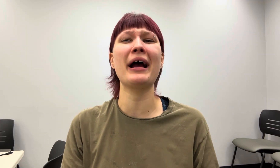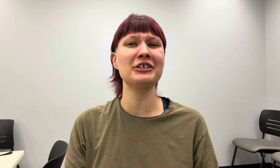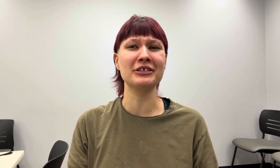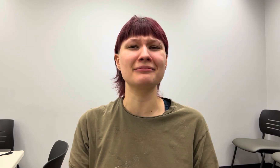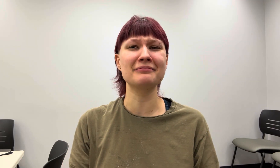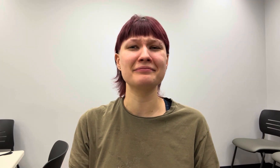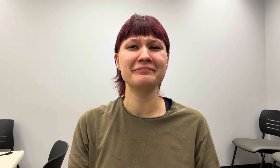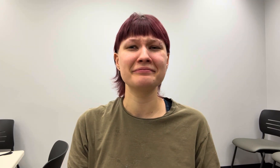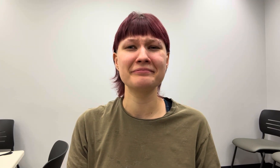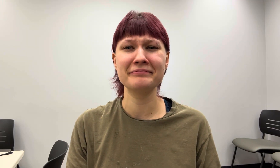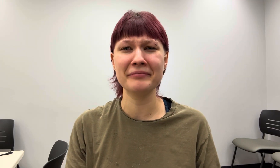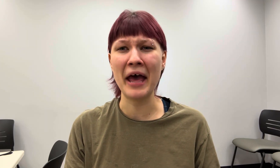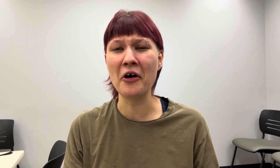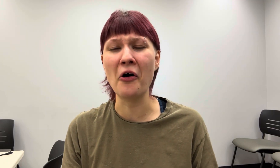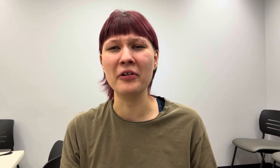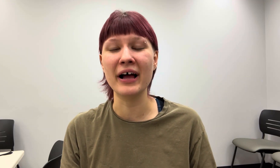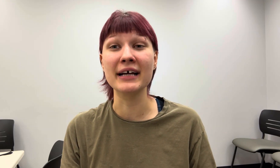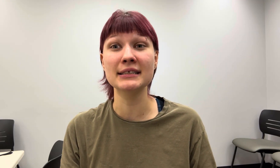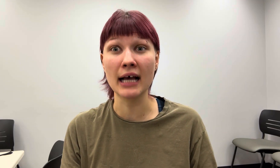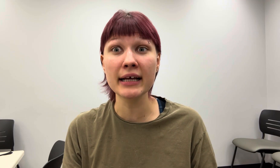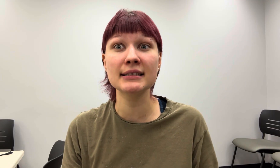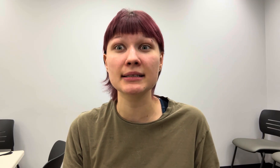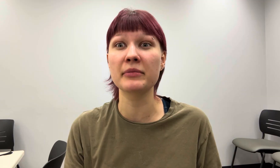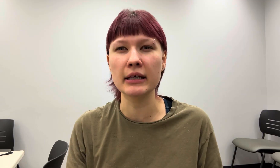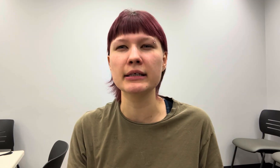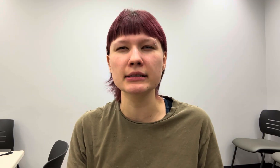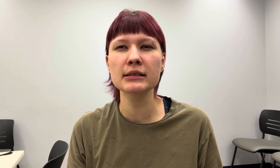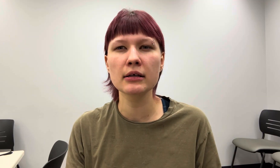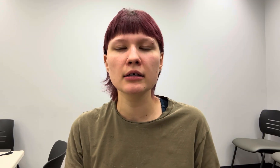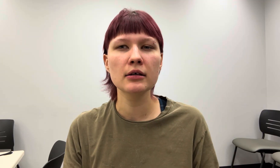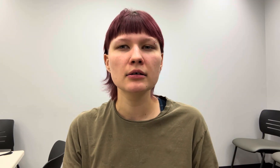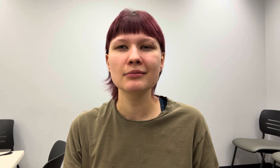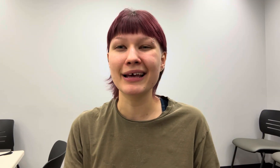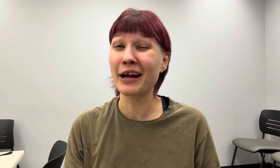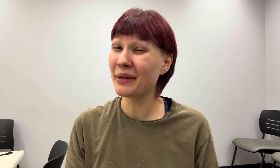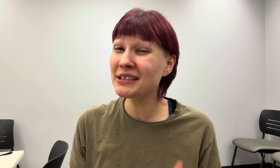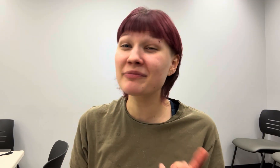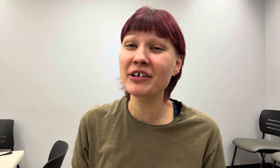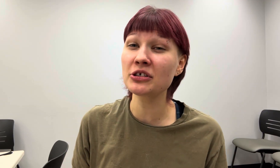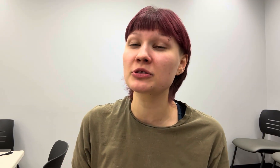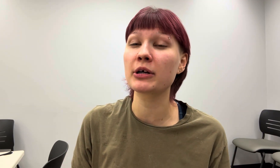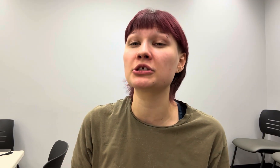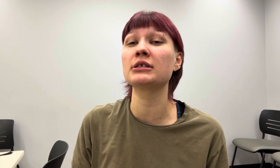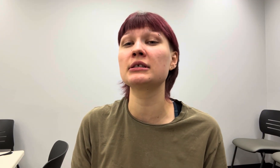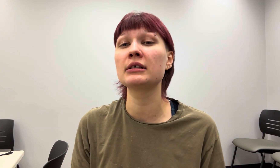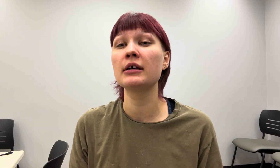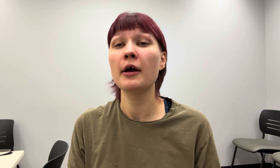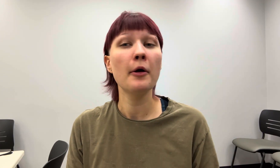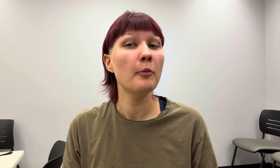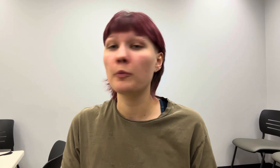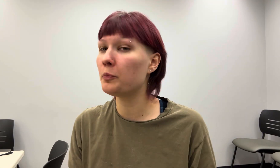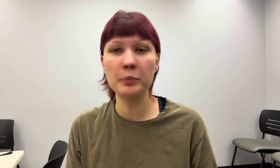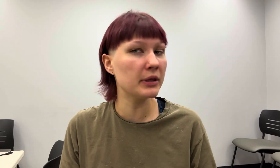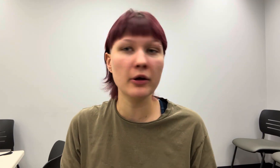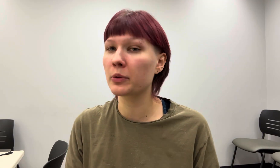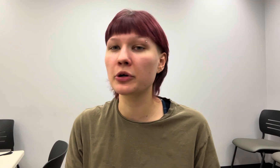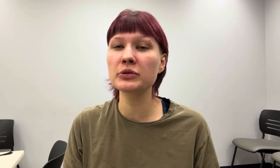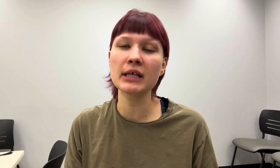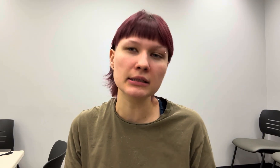interaction at all. I signed some things, and I made some facial expressions, but there were no sentences,